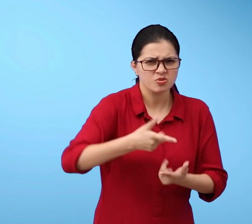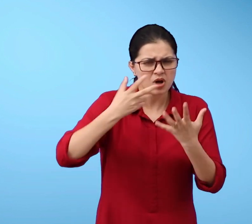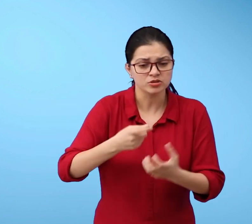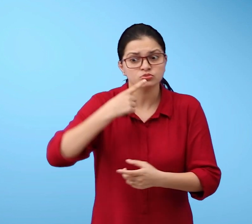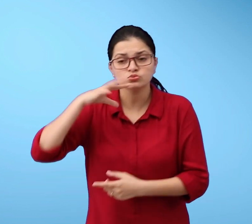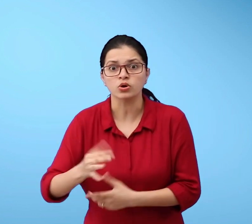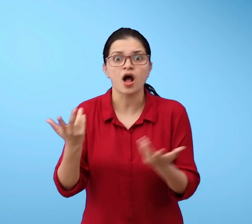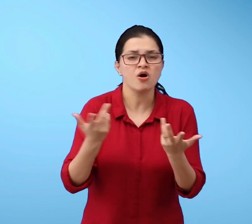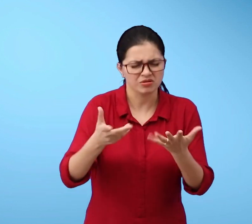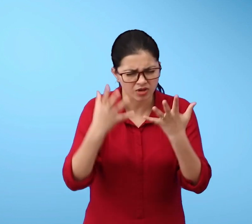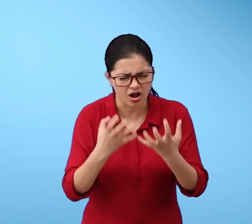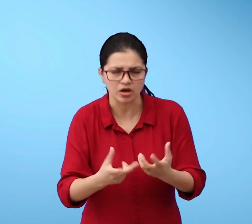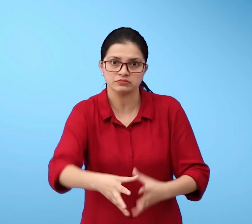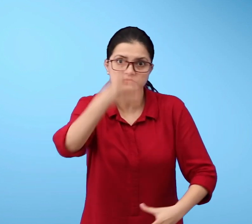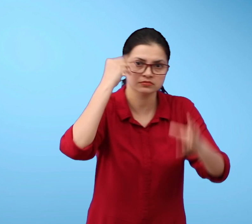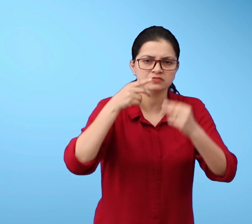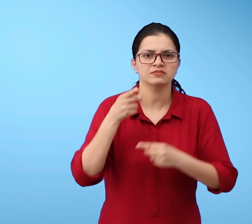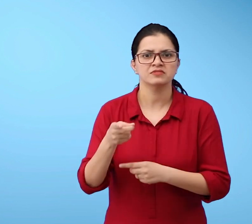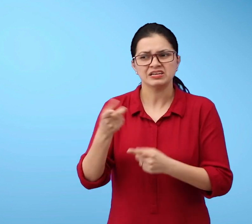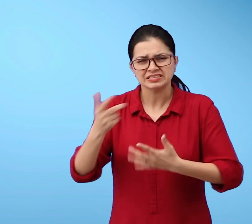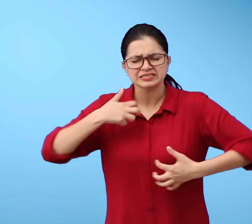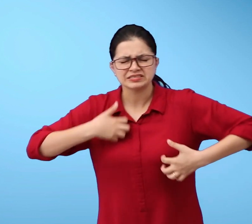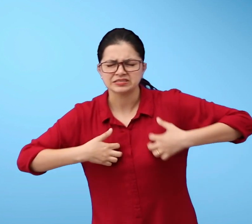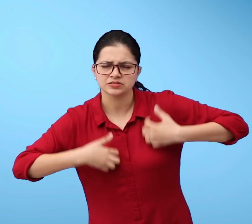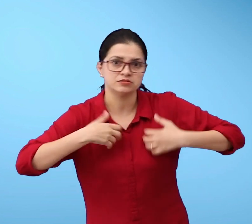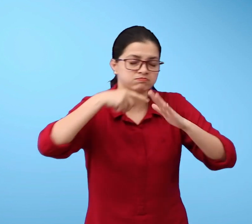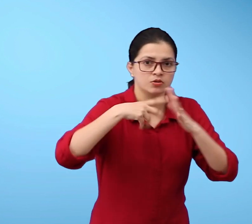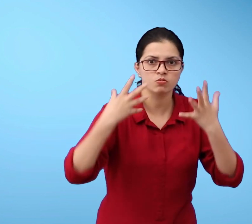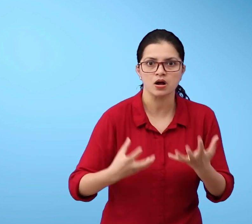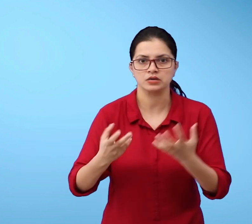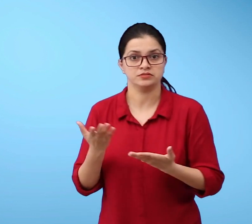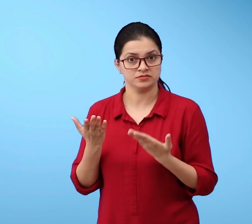He had a deep desire to learn about reality.